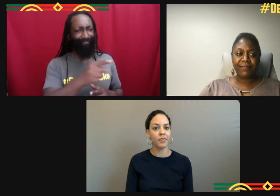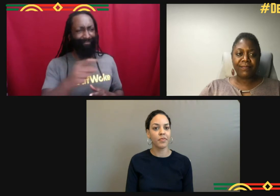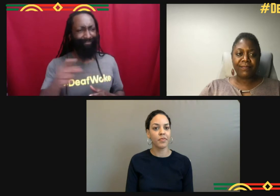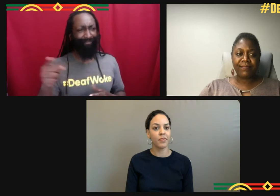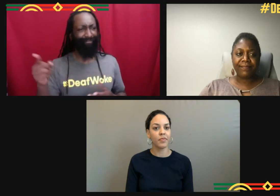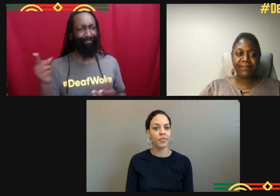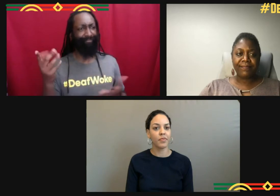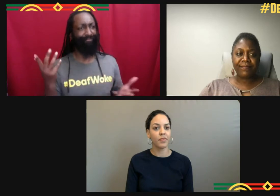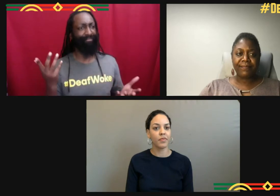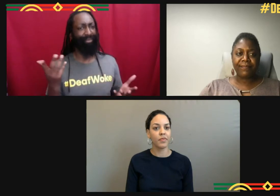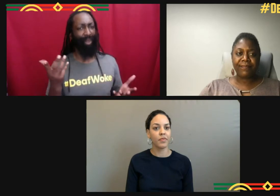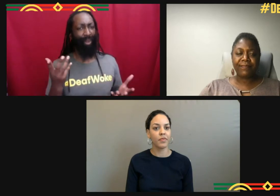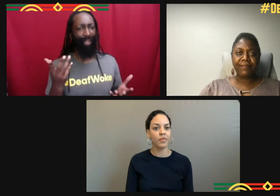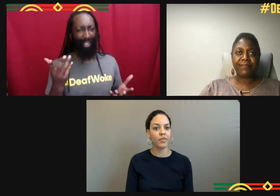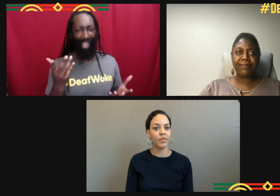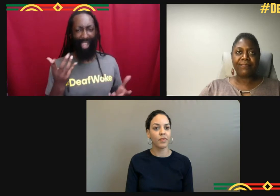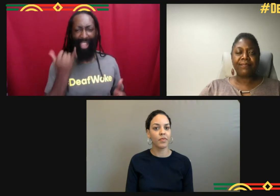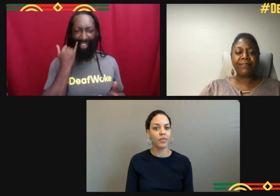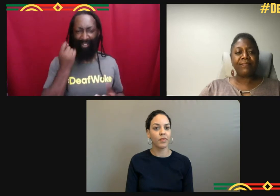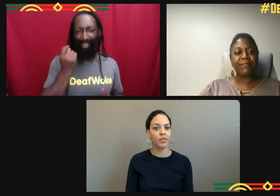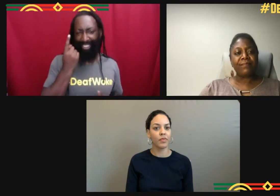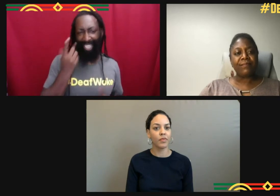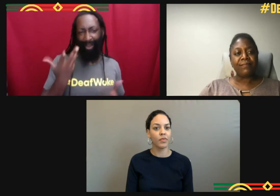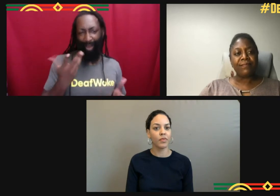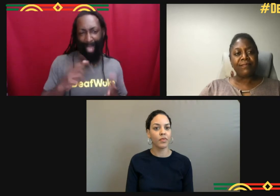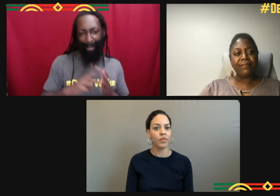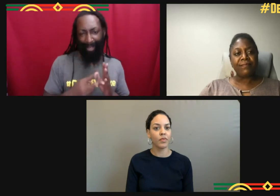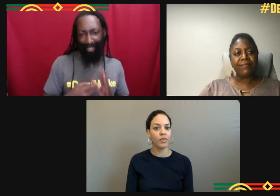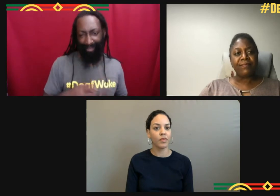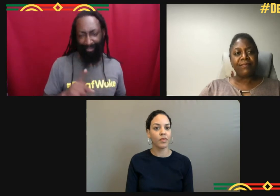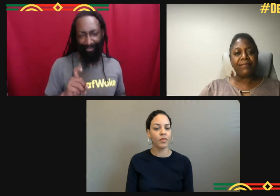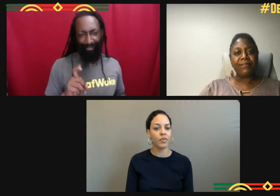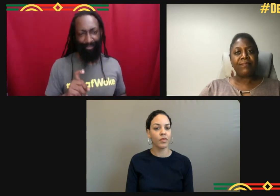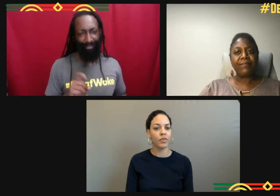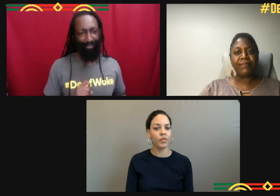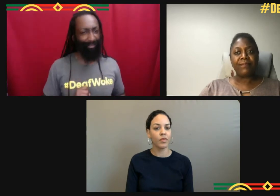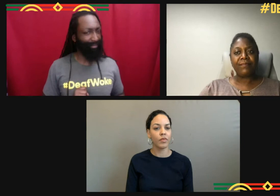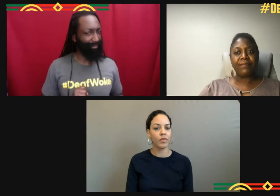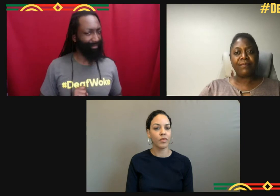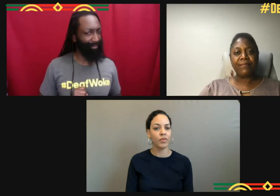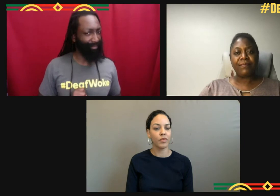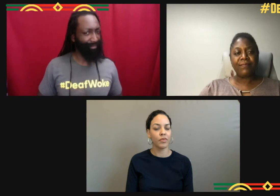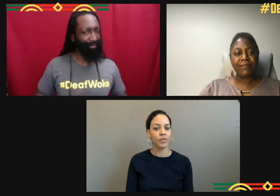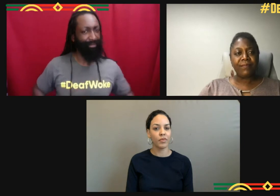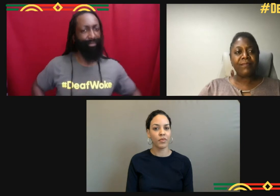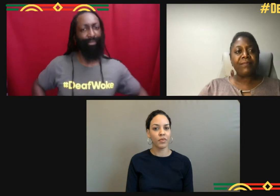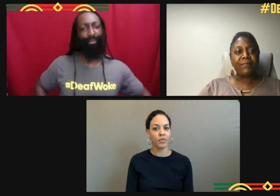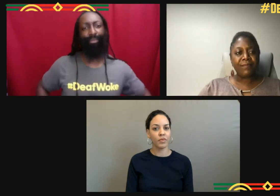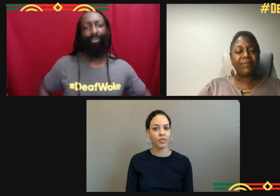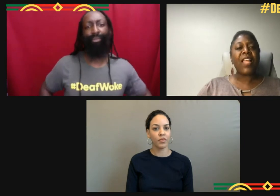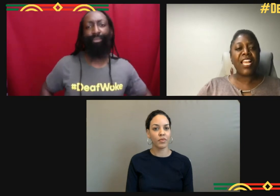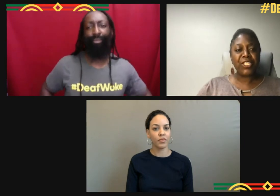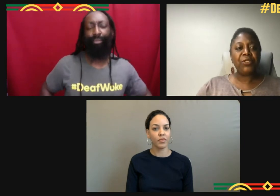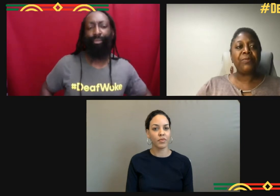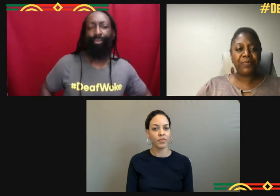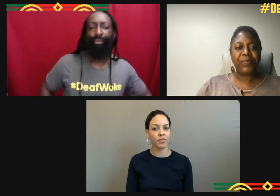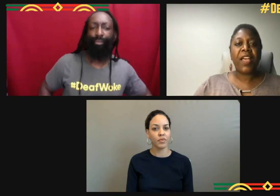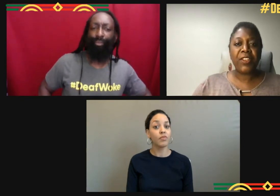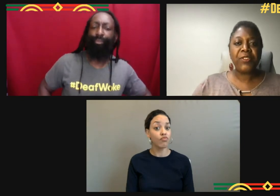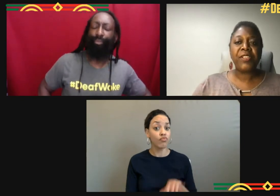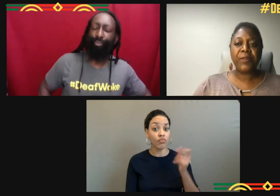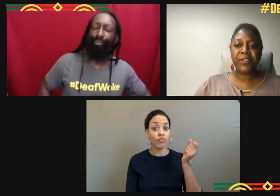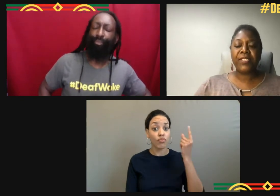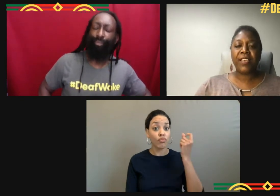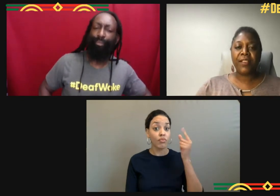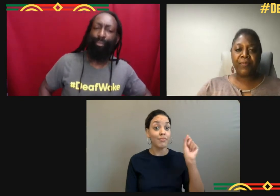ways that we can support? You know, what are some things that you've identified? I hope you understand what, you feel me?